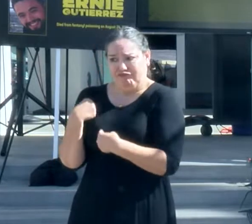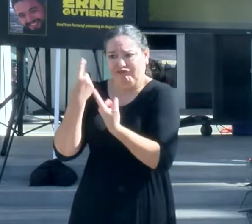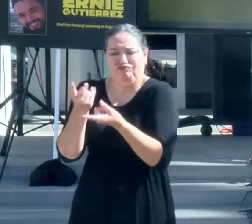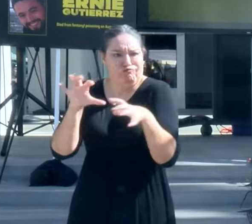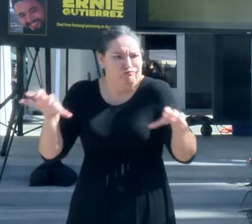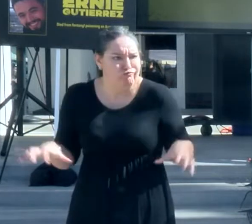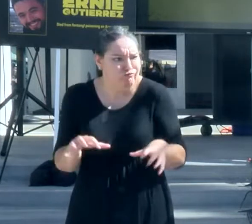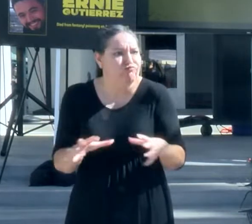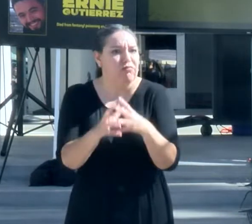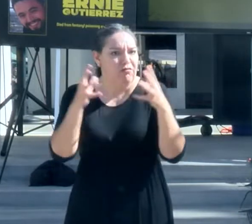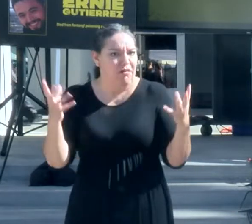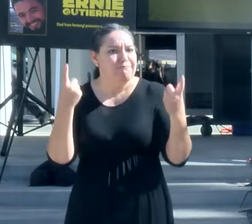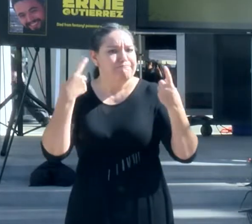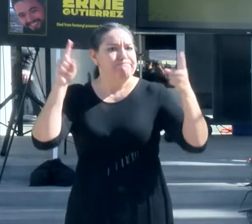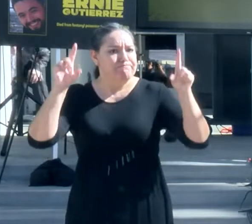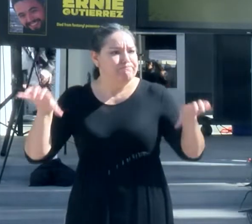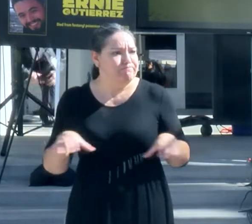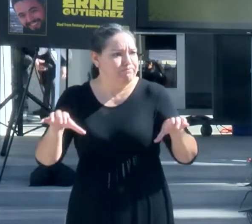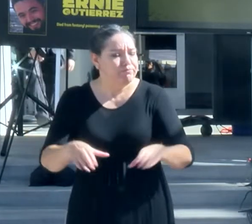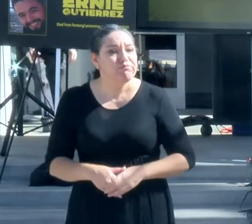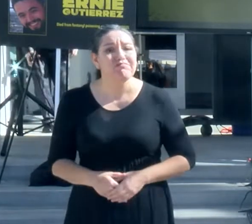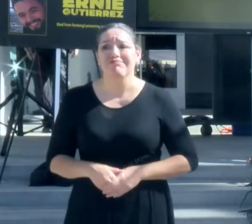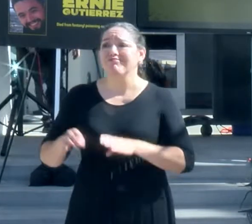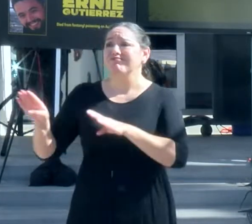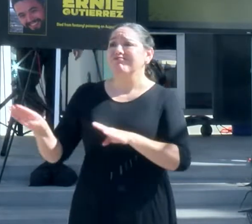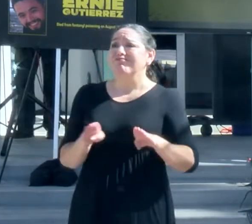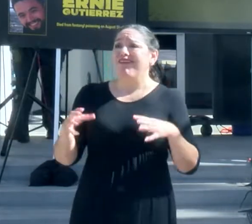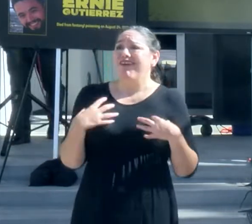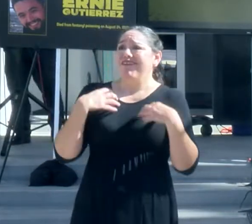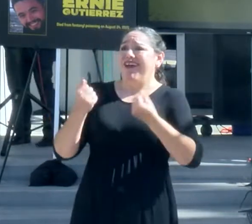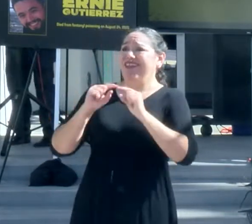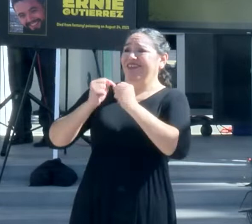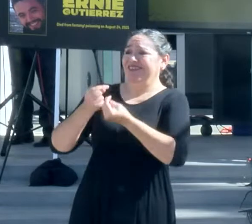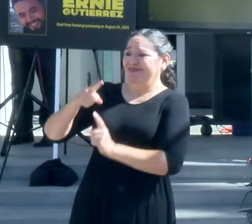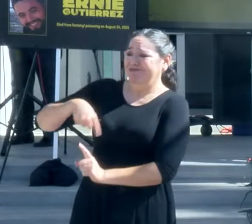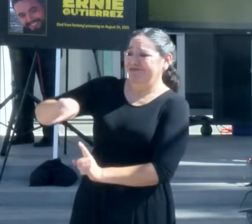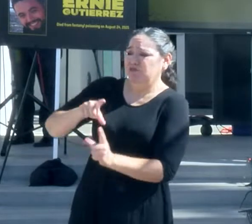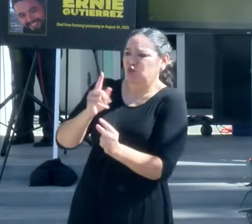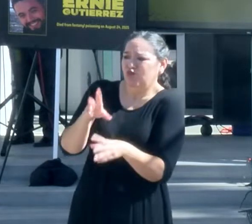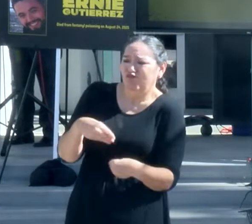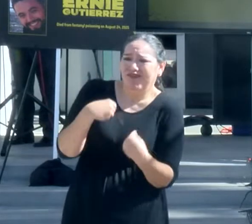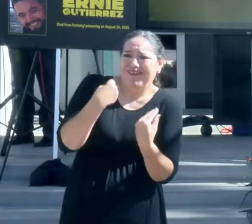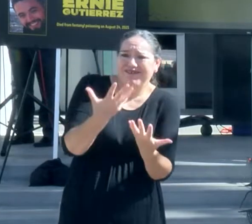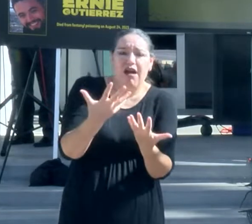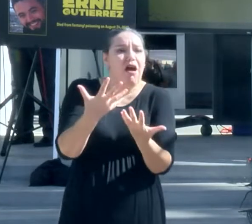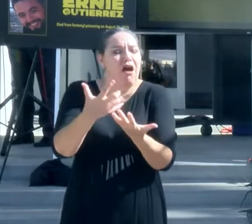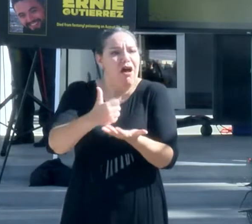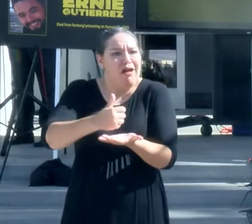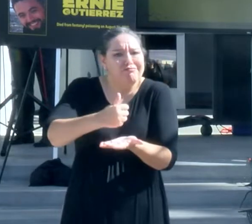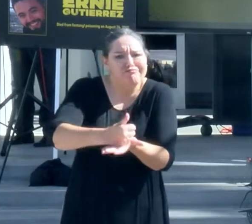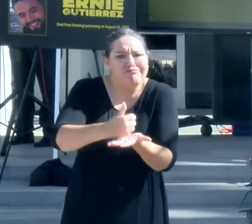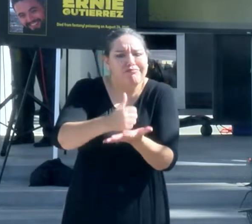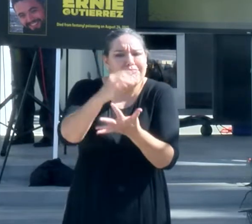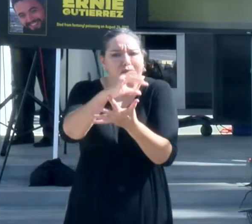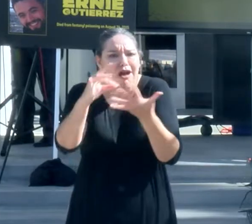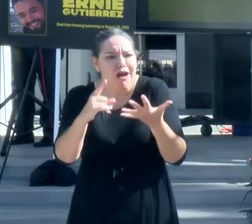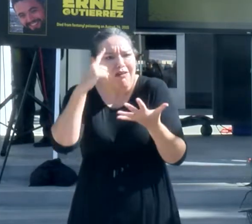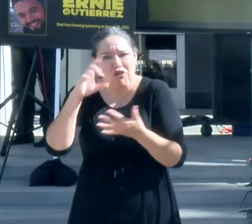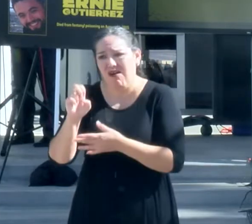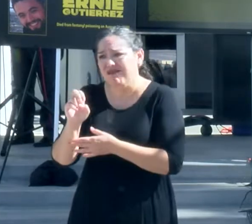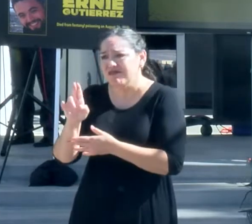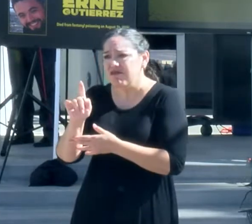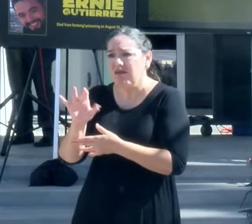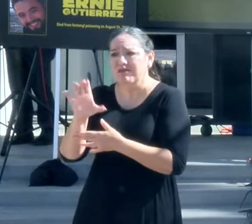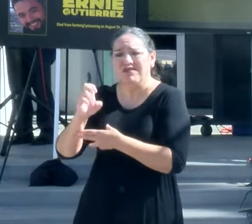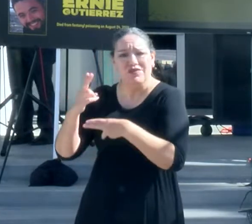much. The behavioral health team provides substance use treatment options, as well